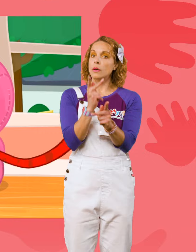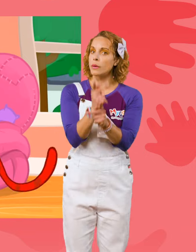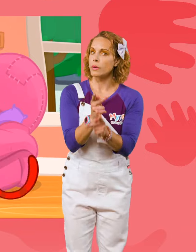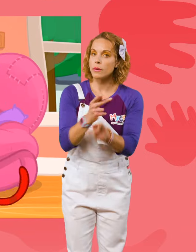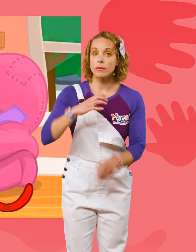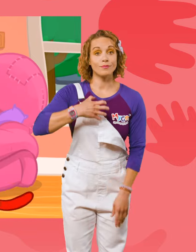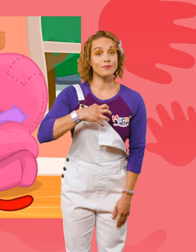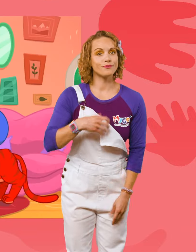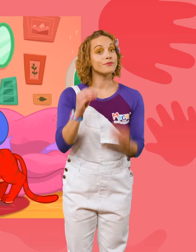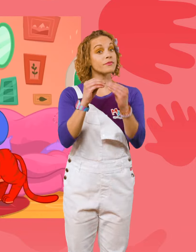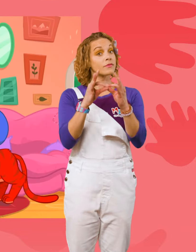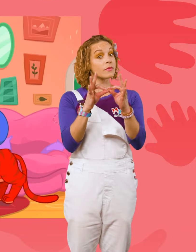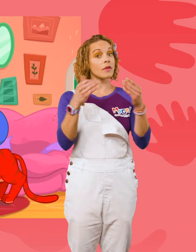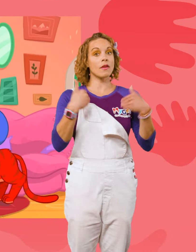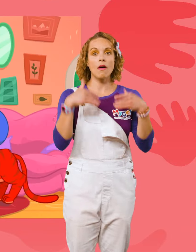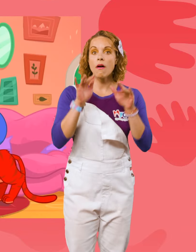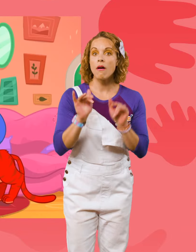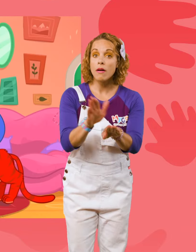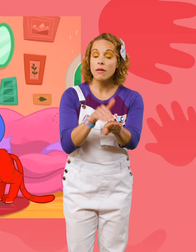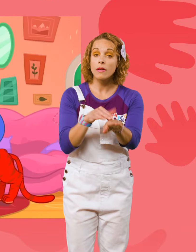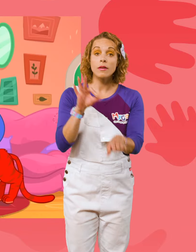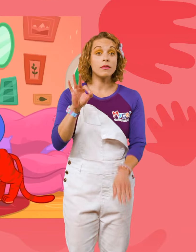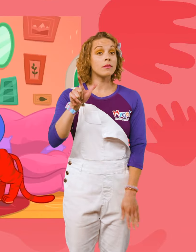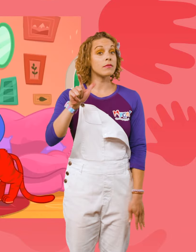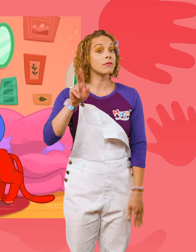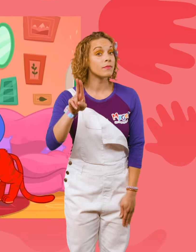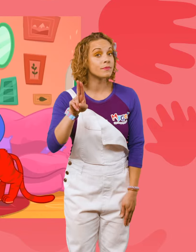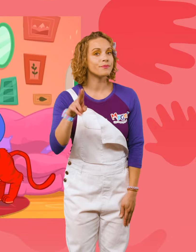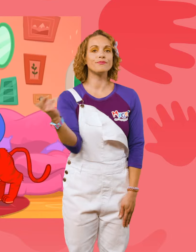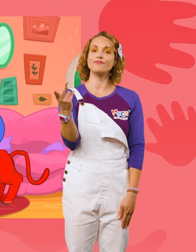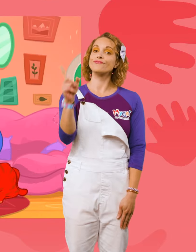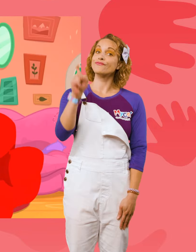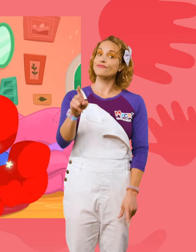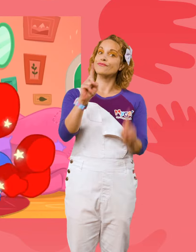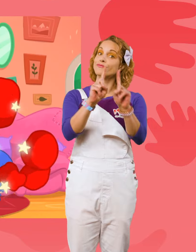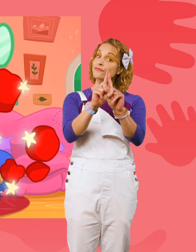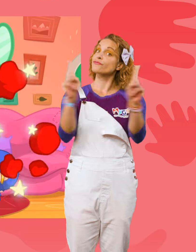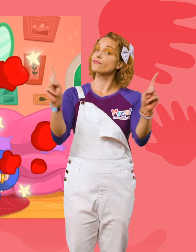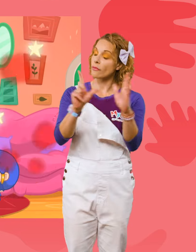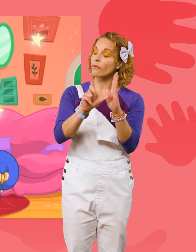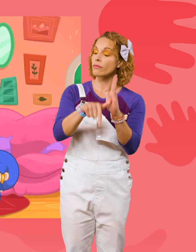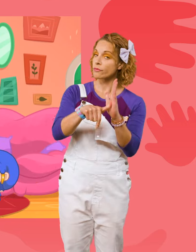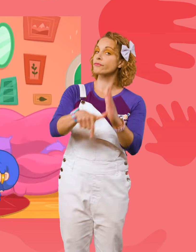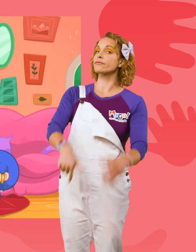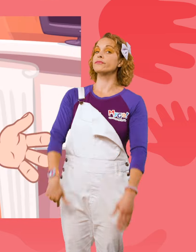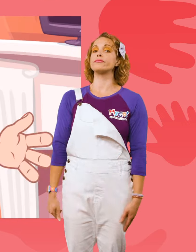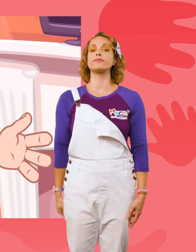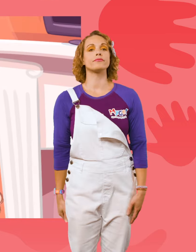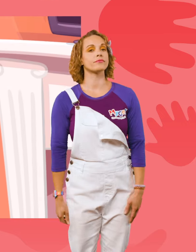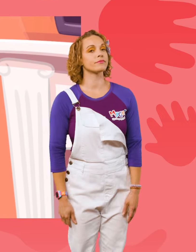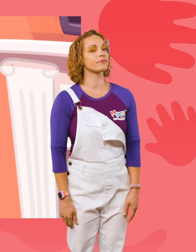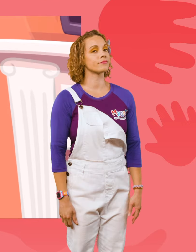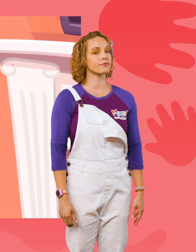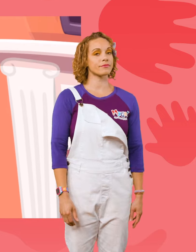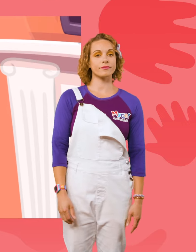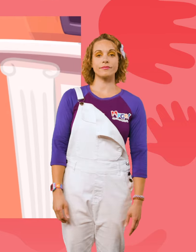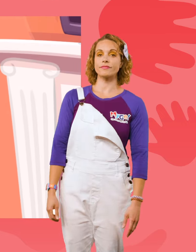Whoa! Careful, Morphle. Telefox has the magic pet flu, so you'll need to keep your distance for a